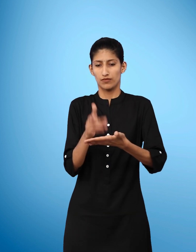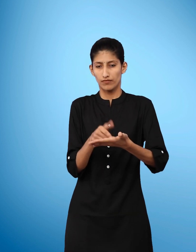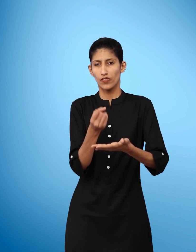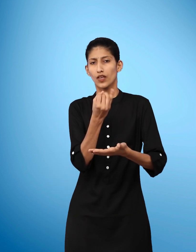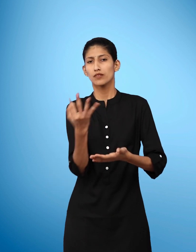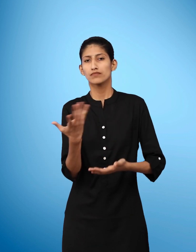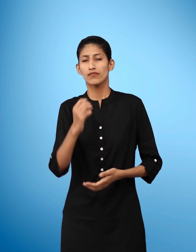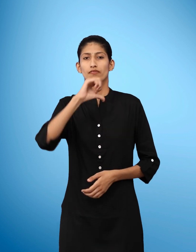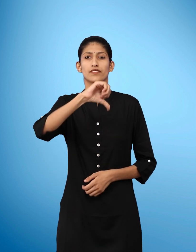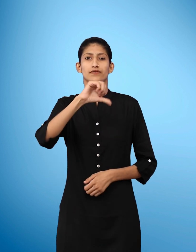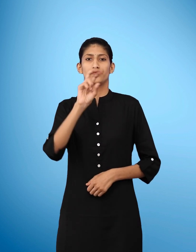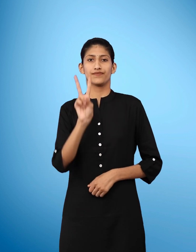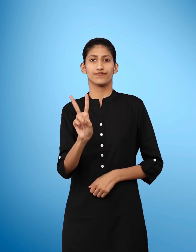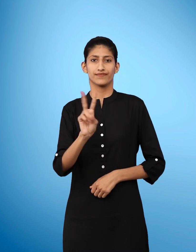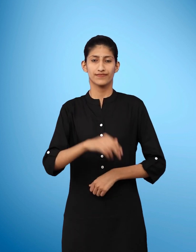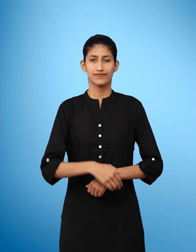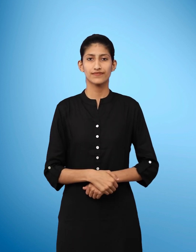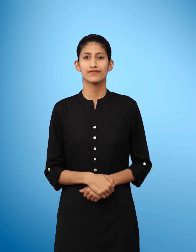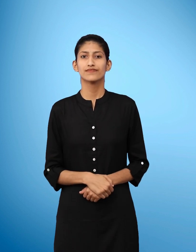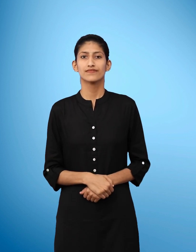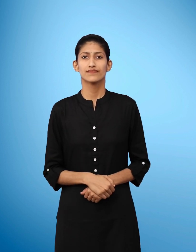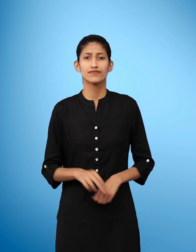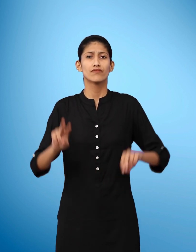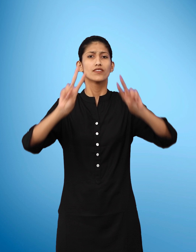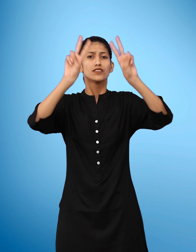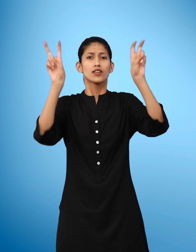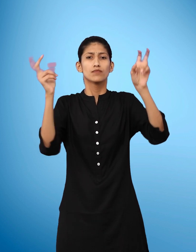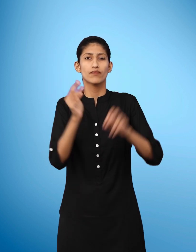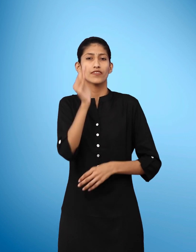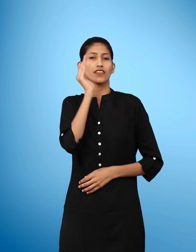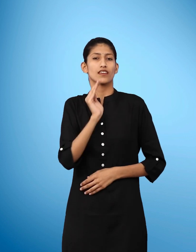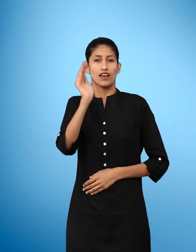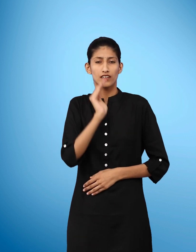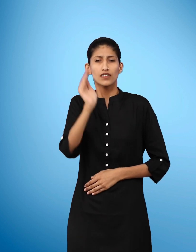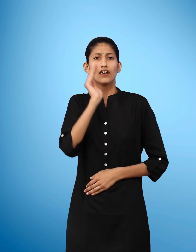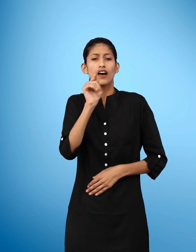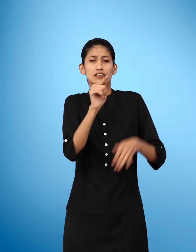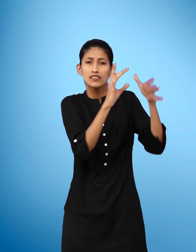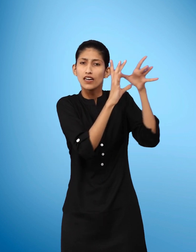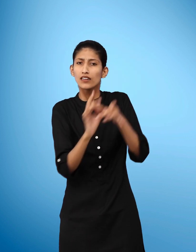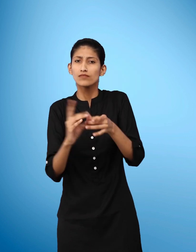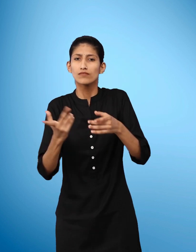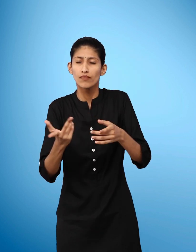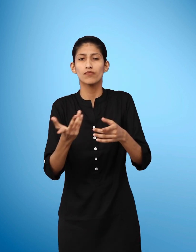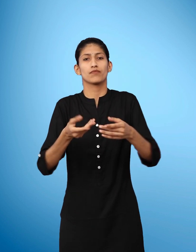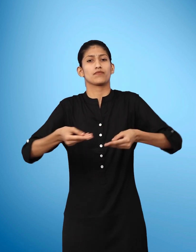Page number 92. A poem about trade.